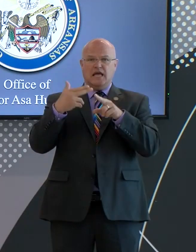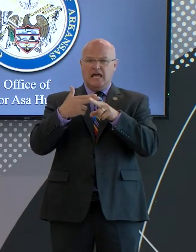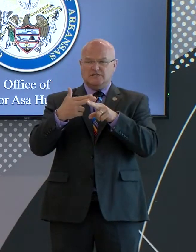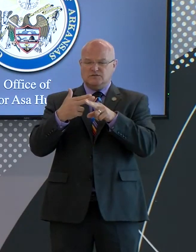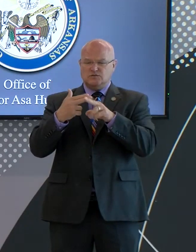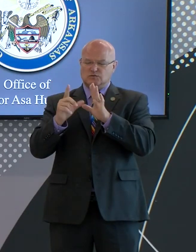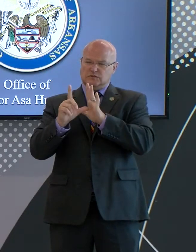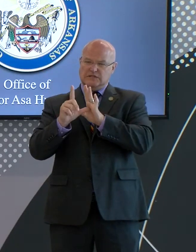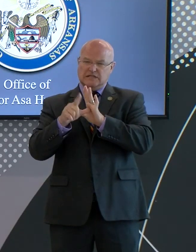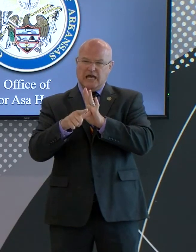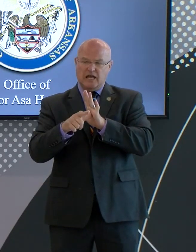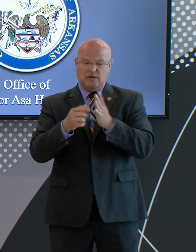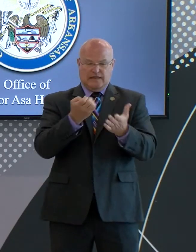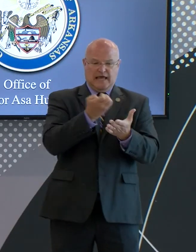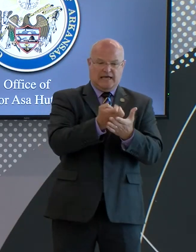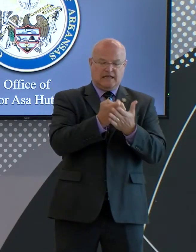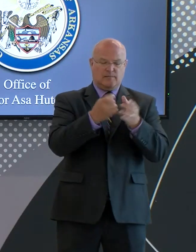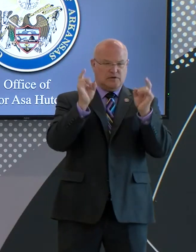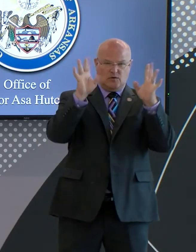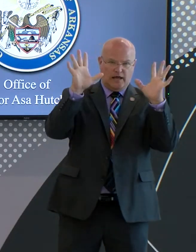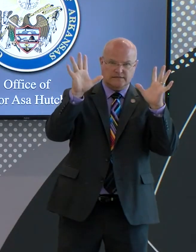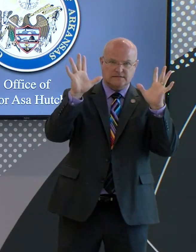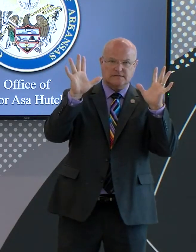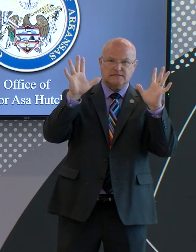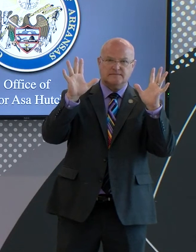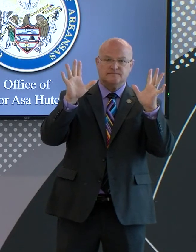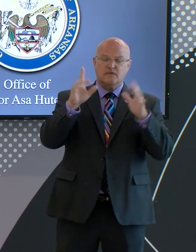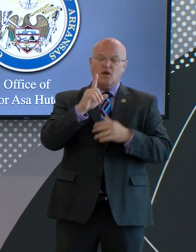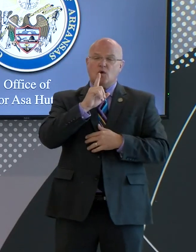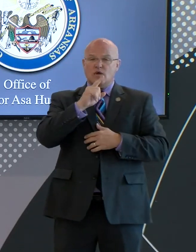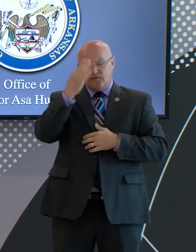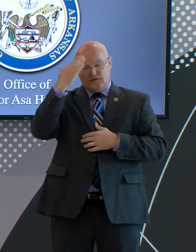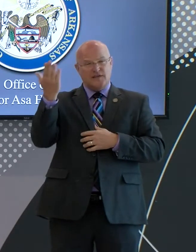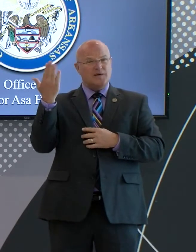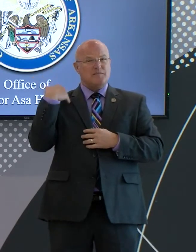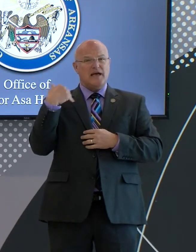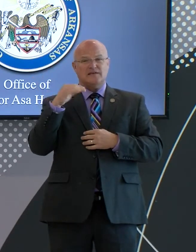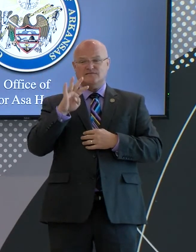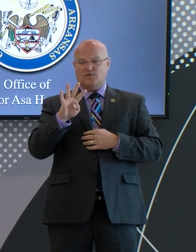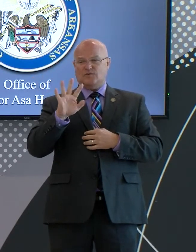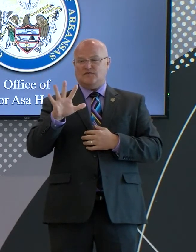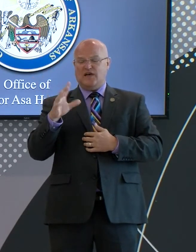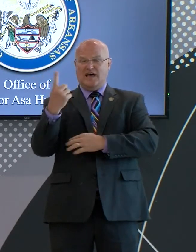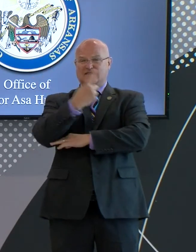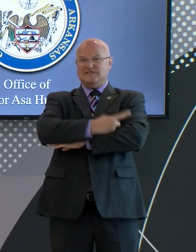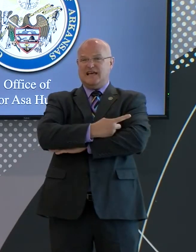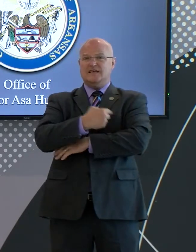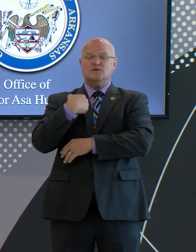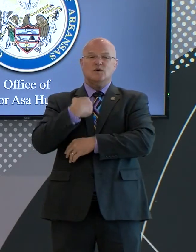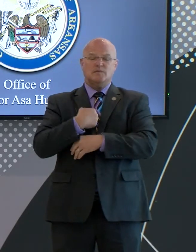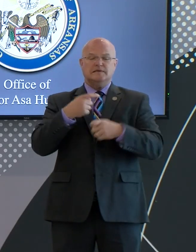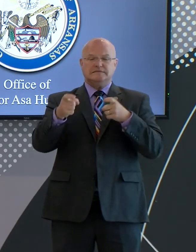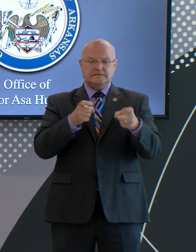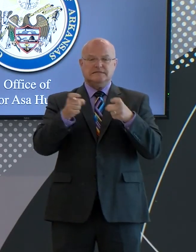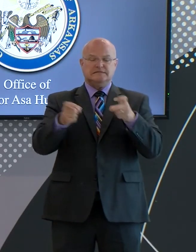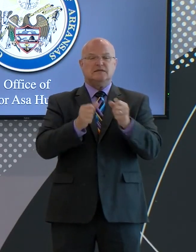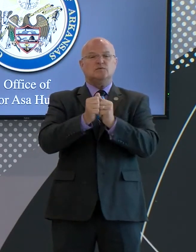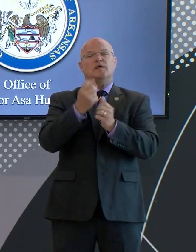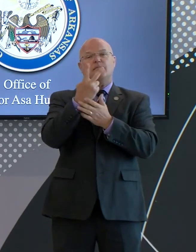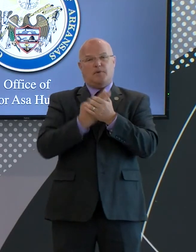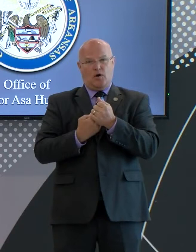shortly thereafter was the economic crisis. And really for the last 45 days, we've been having to deal with